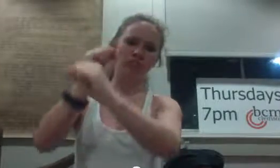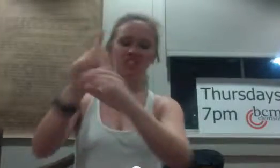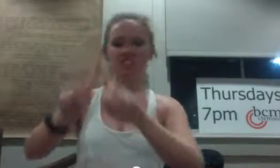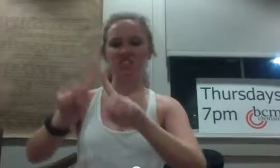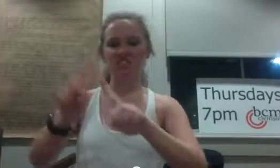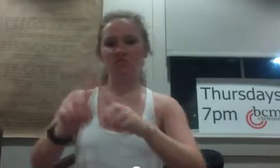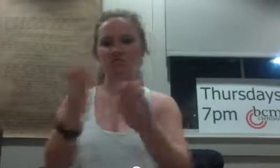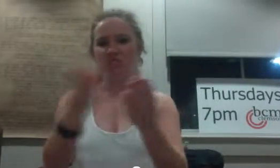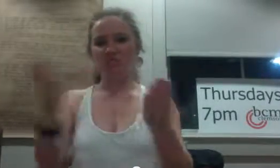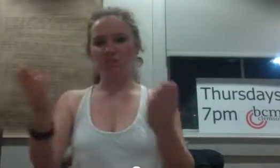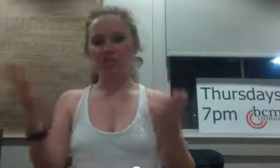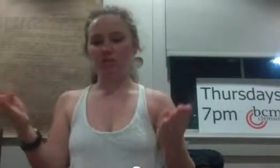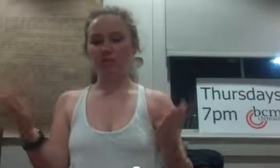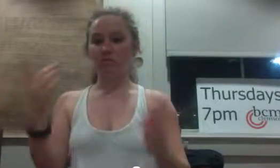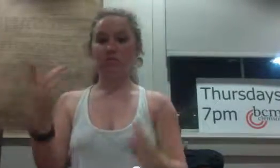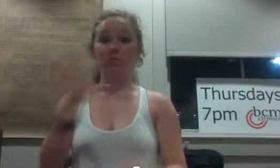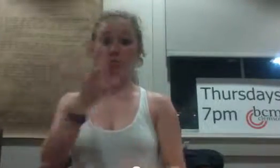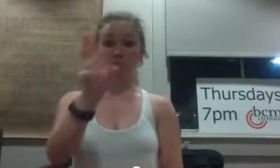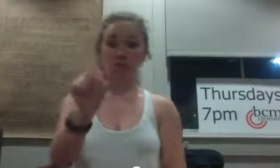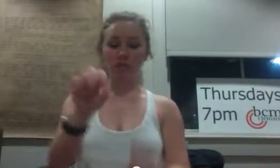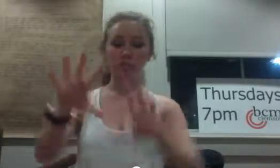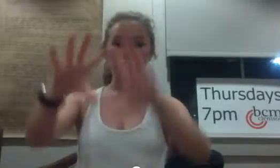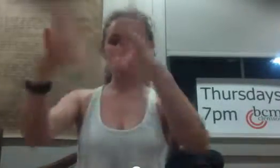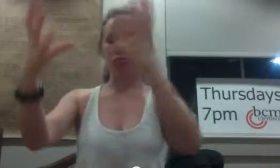which is not